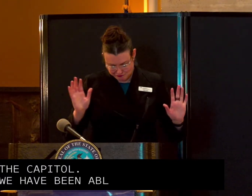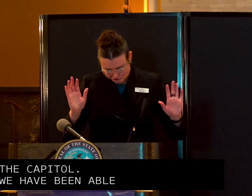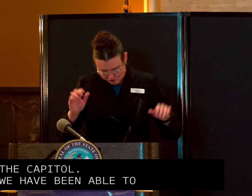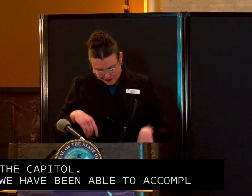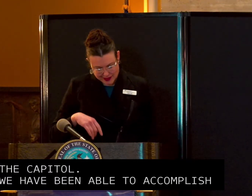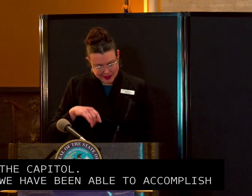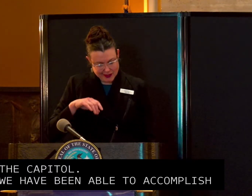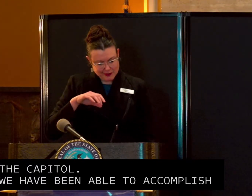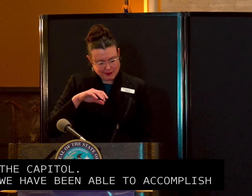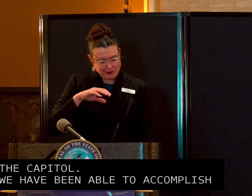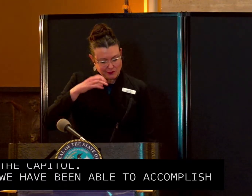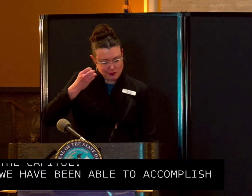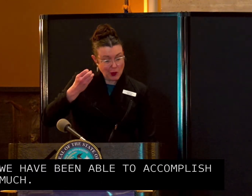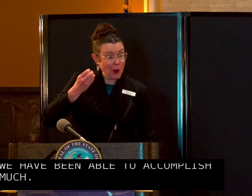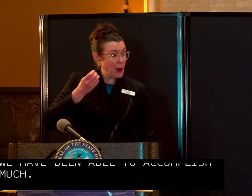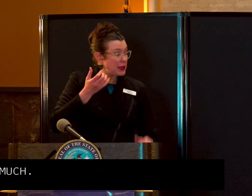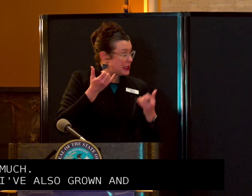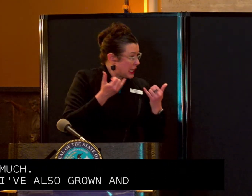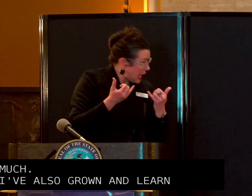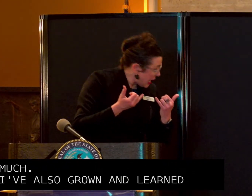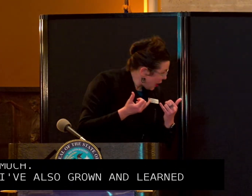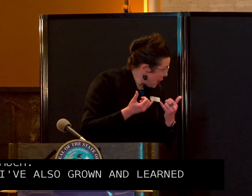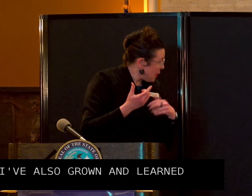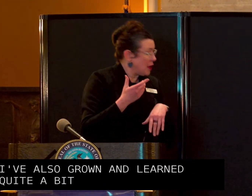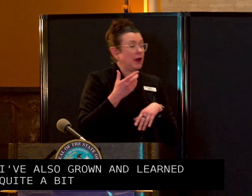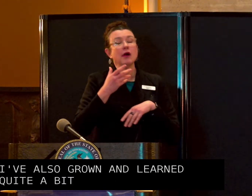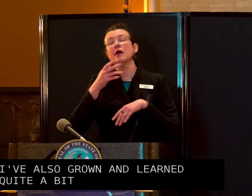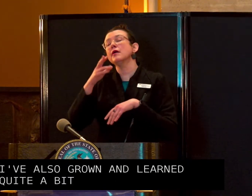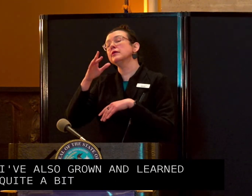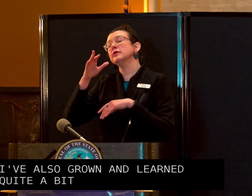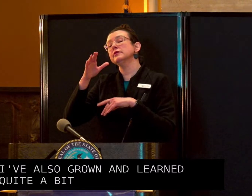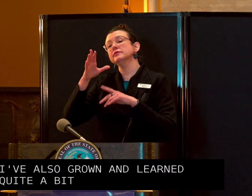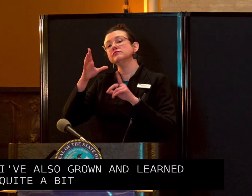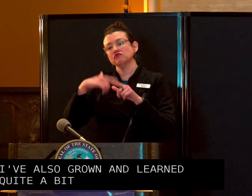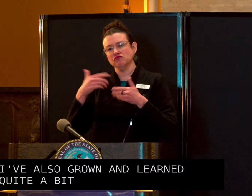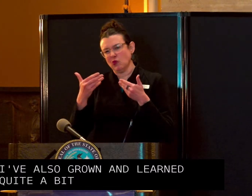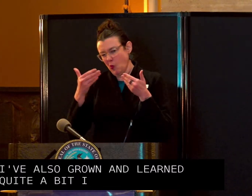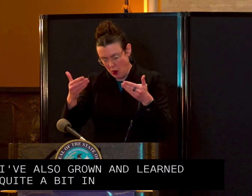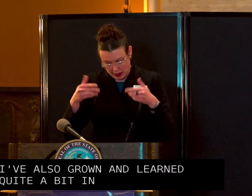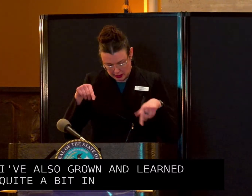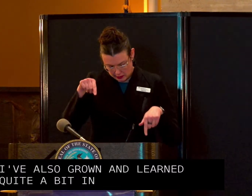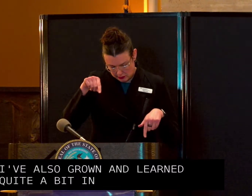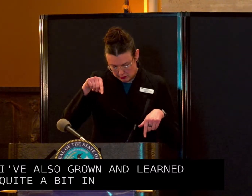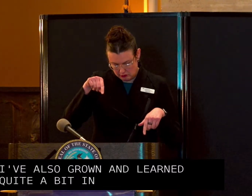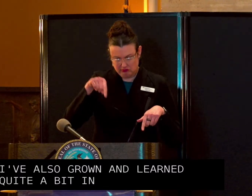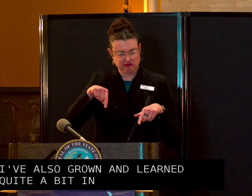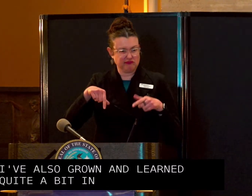grown and learned quite a bit in working with them. So now,